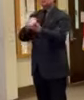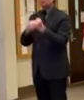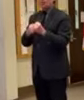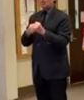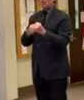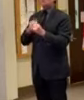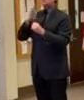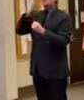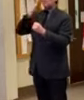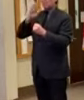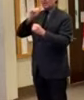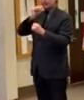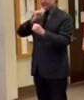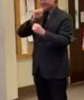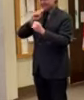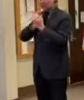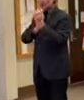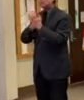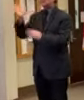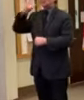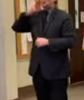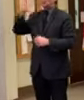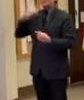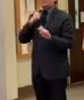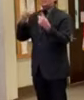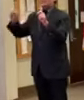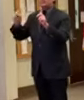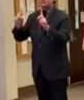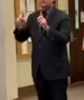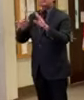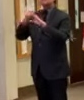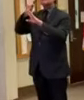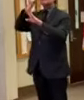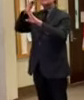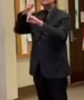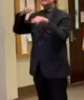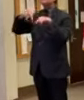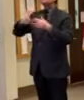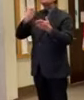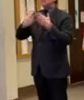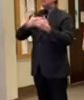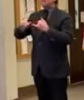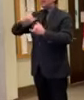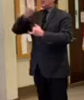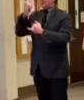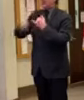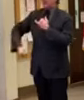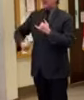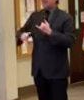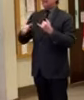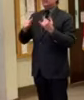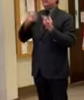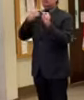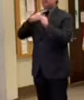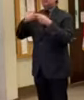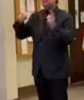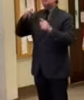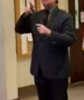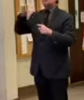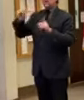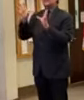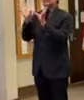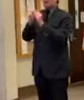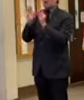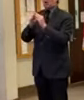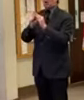this. I want to note, this is likely my last press conference in person. To protect my staff,